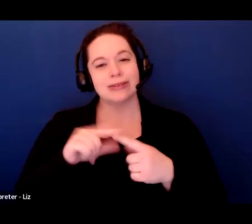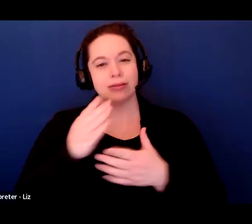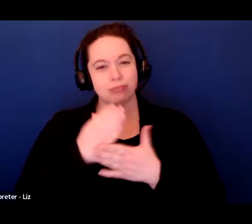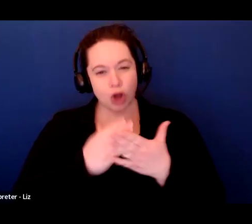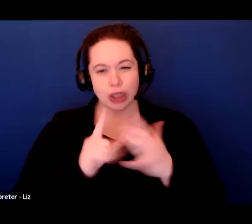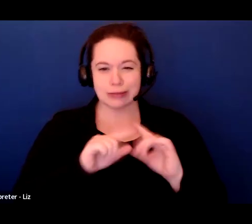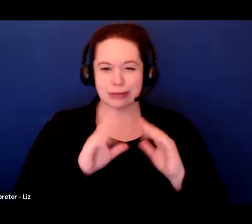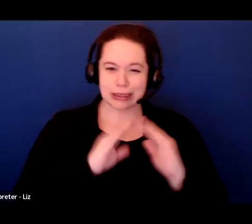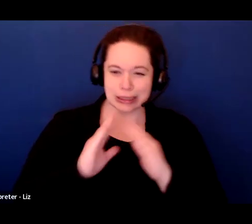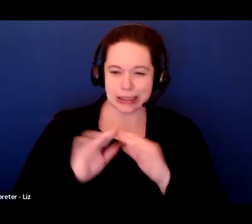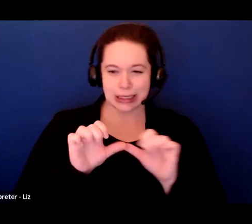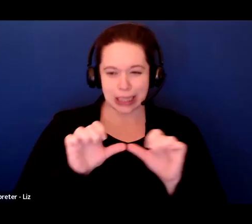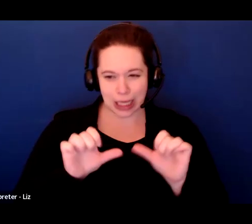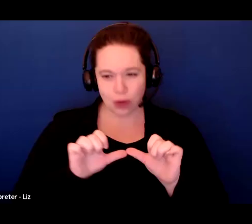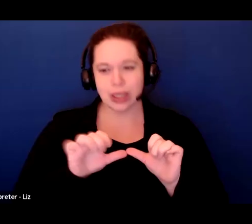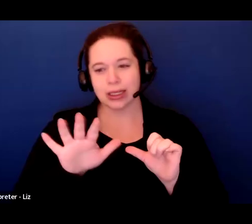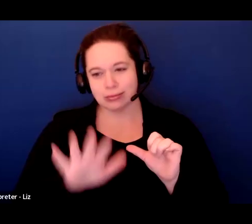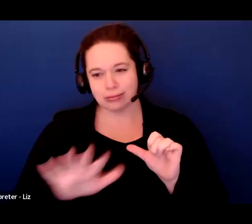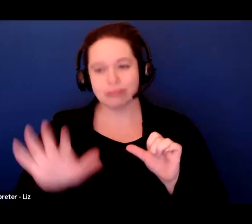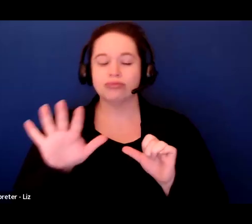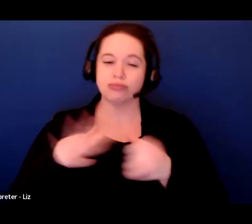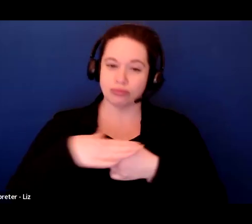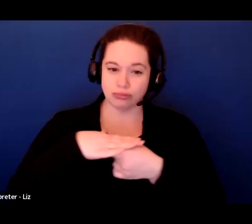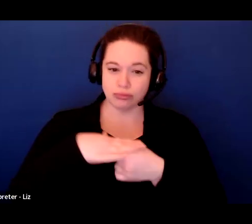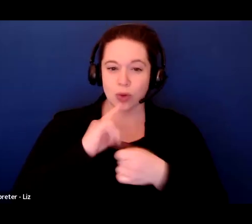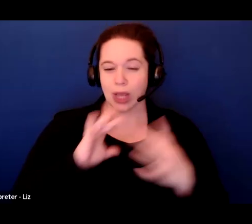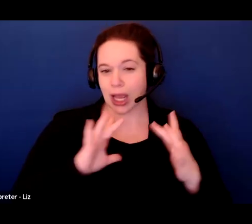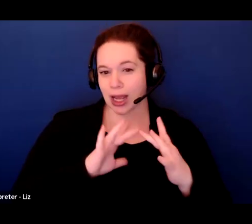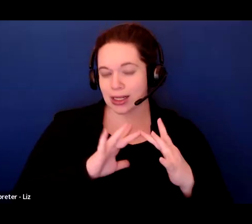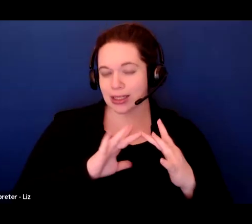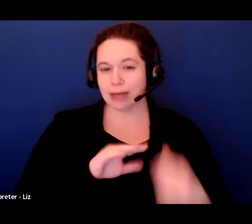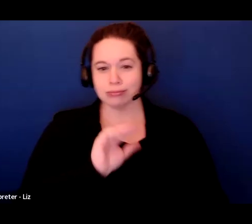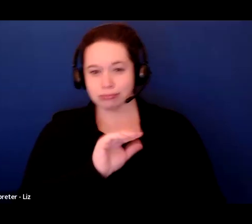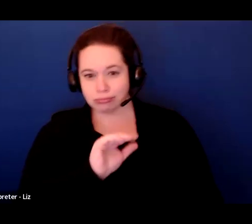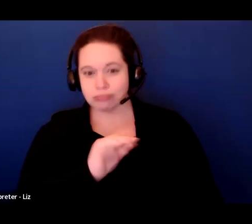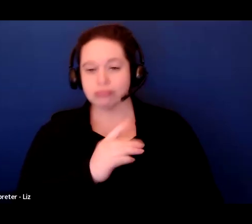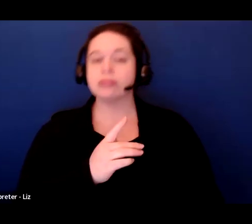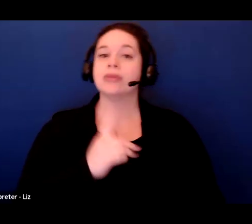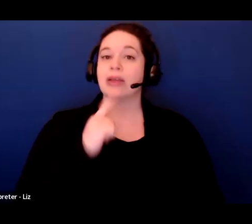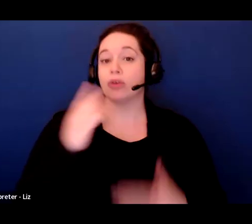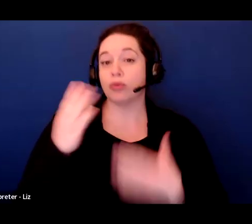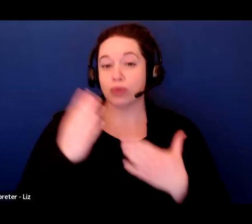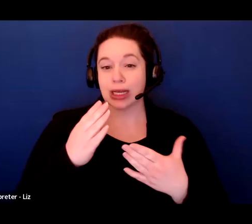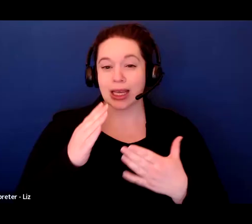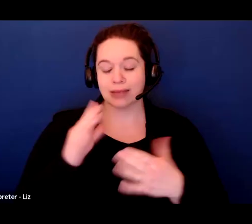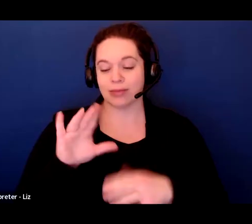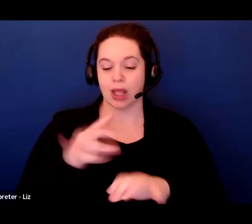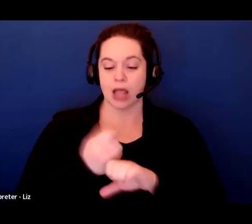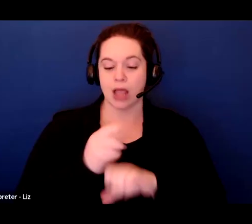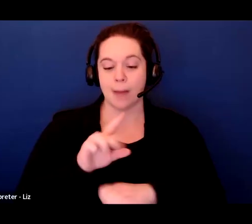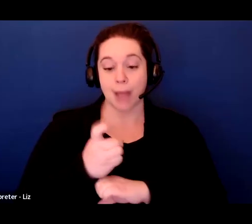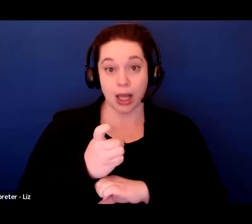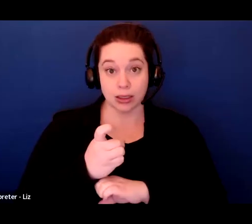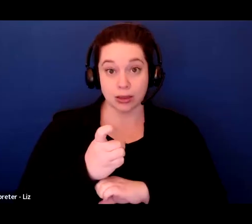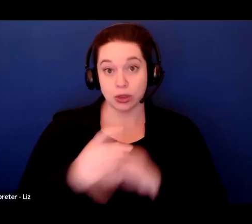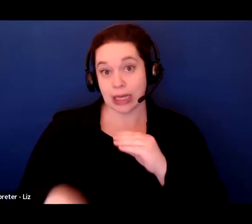different cities, different areas of the country, you can contact them, and a lot of them will bring like a lockbox to your house where you can put